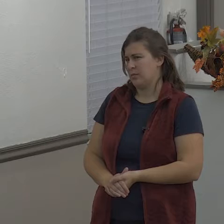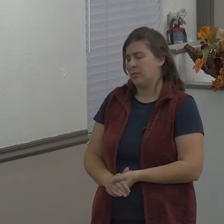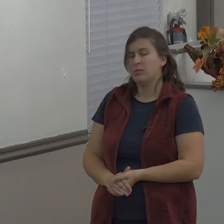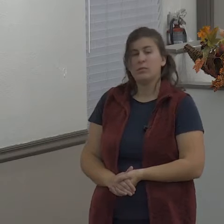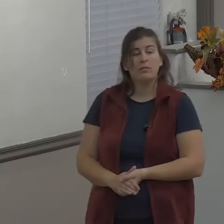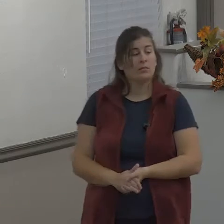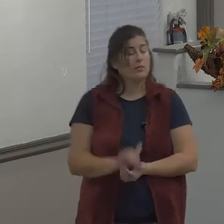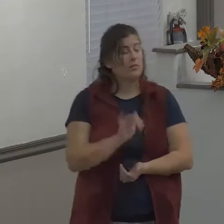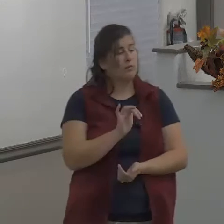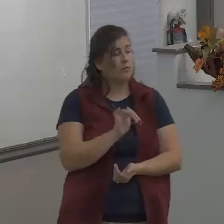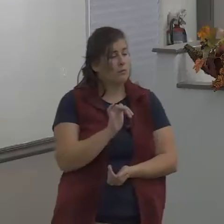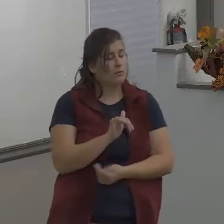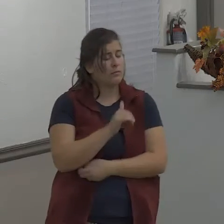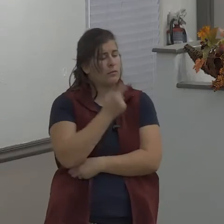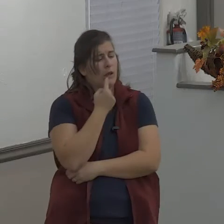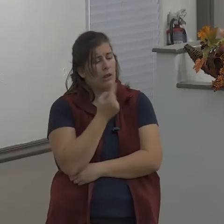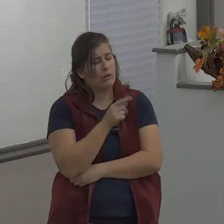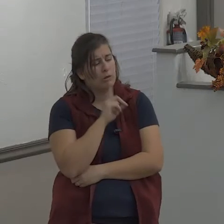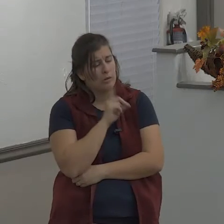I said, oh.